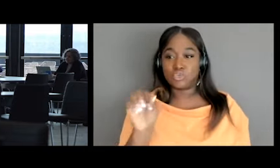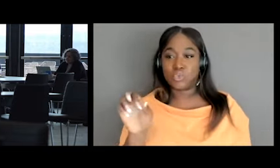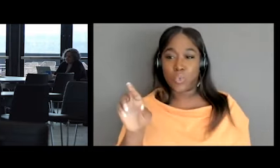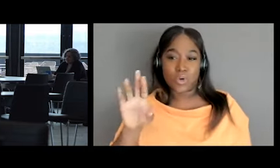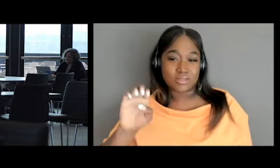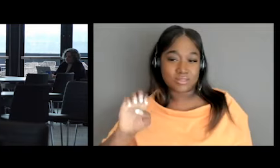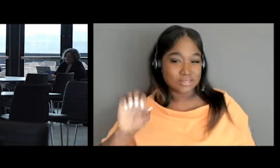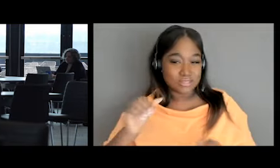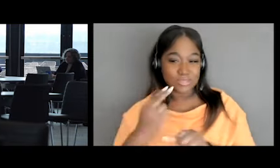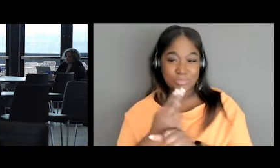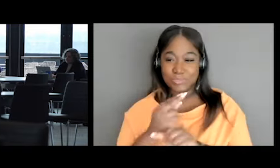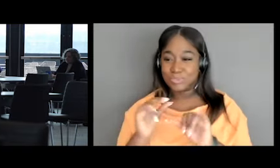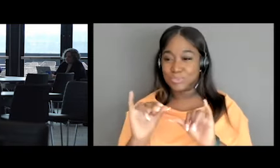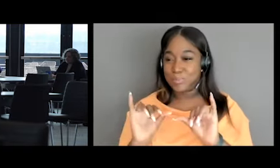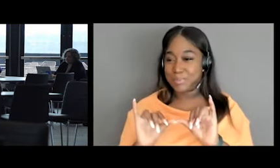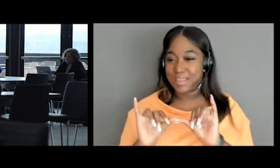keeping in mind